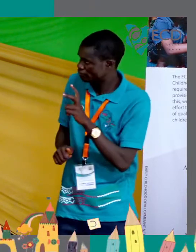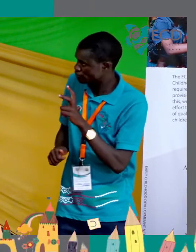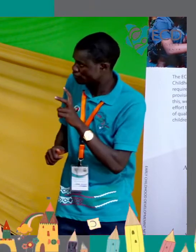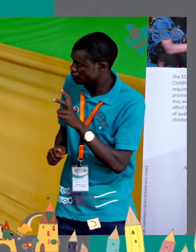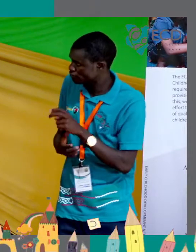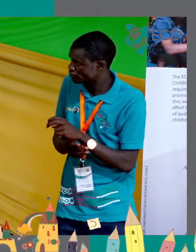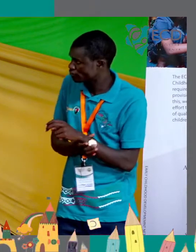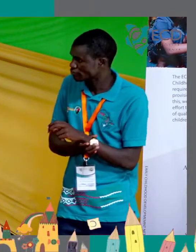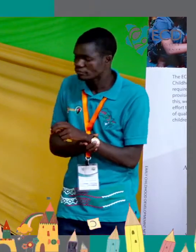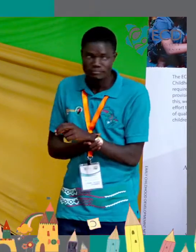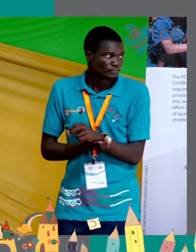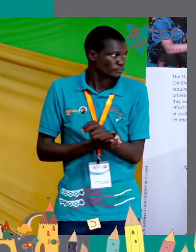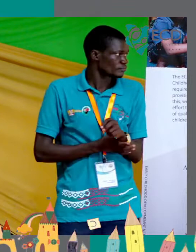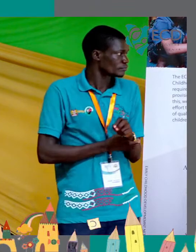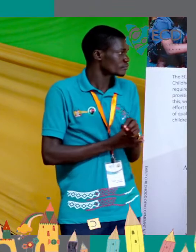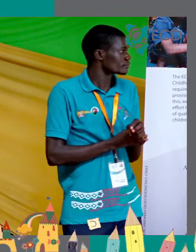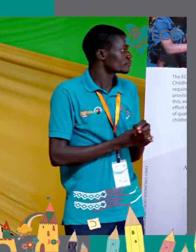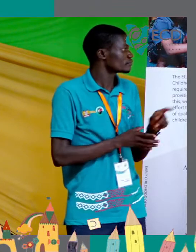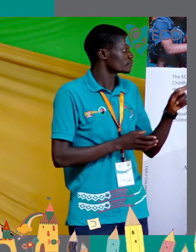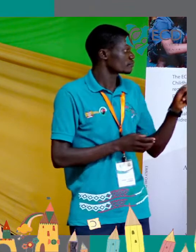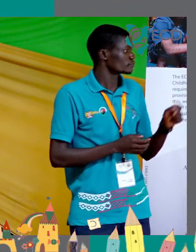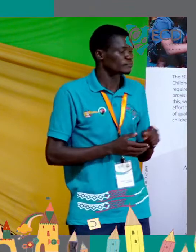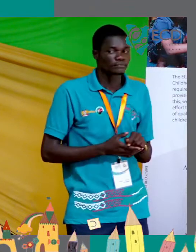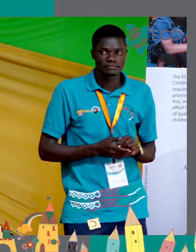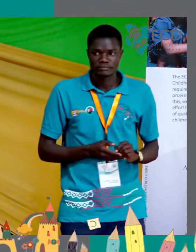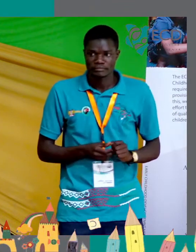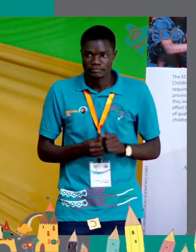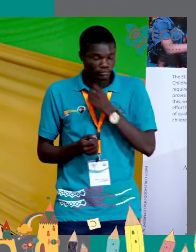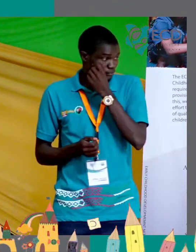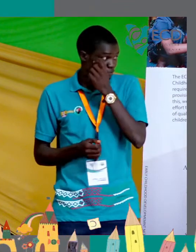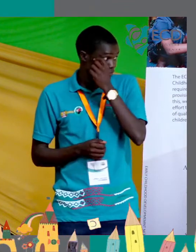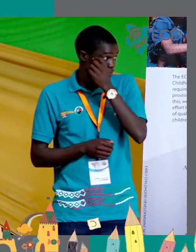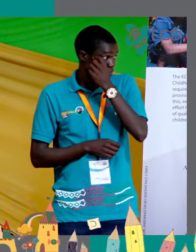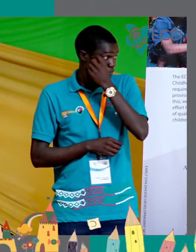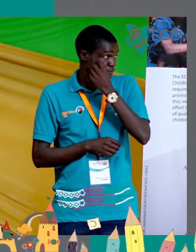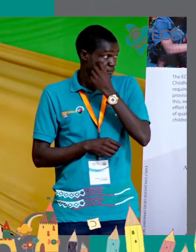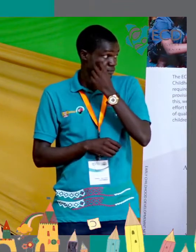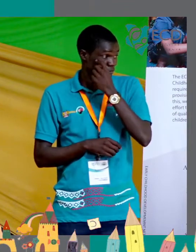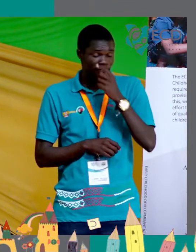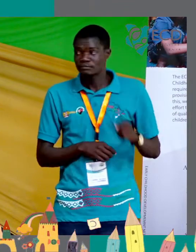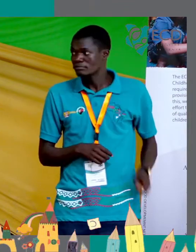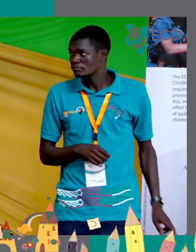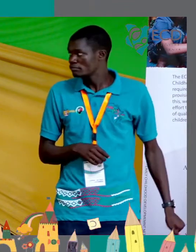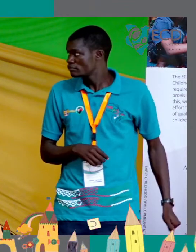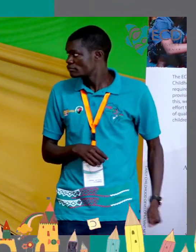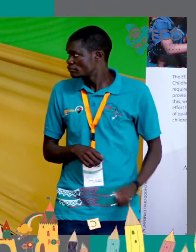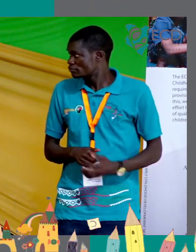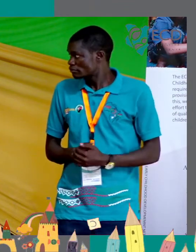Please move the slide. Next. Next.